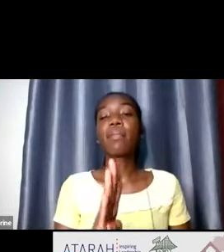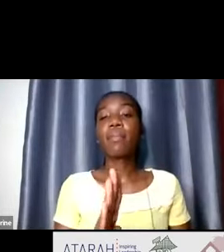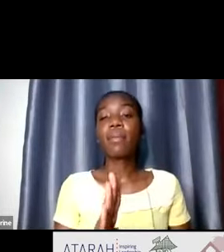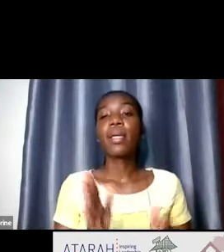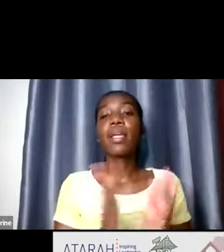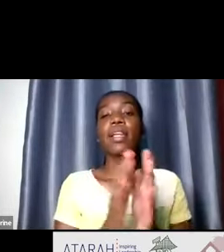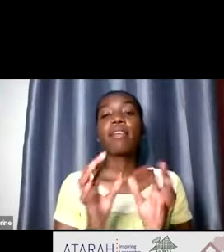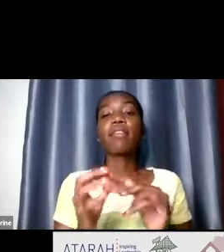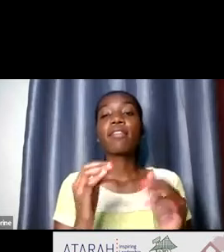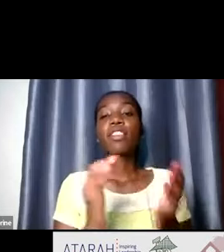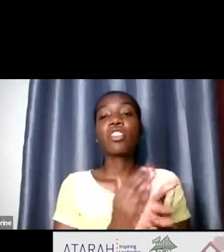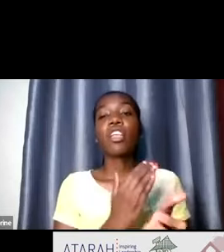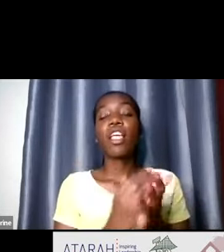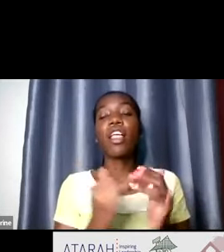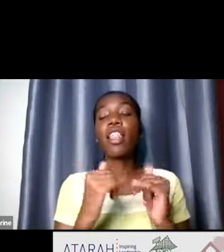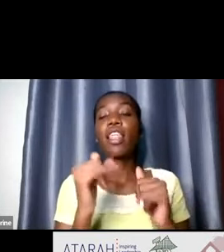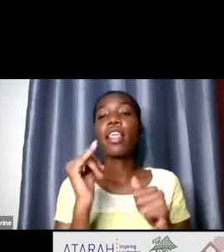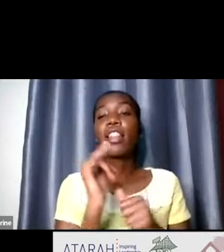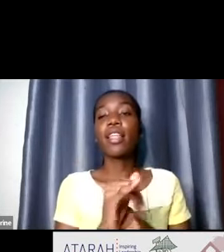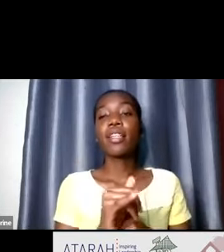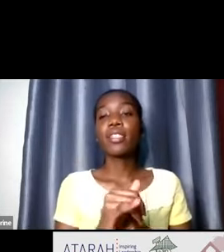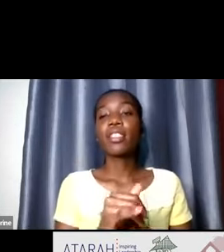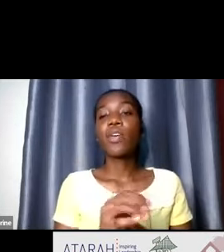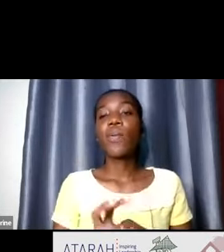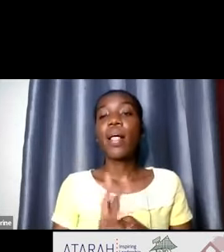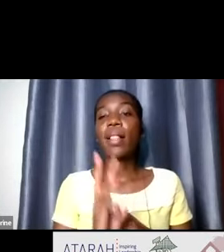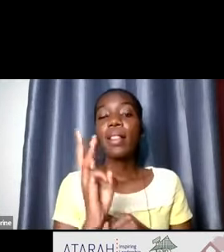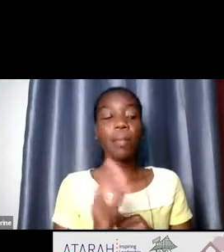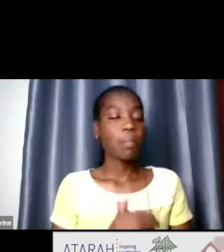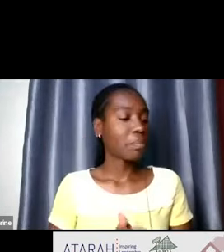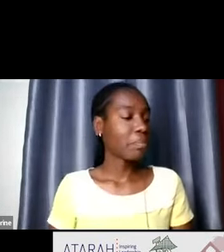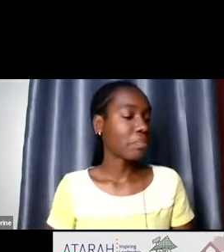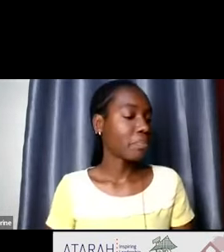chat. If you want to, it's on your WhatsApp.